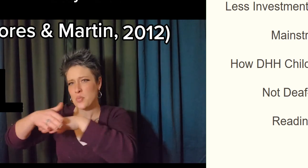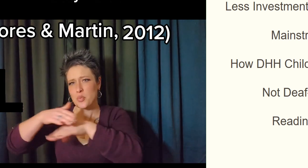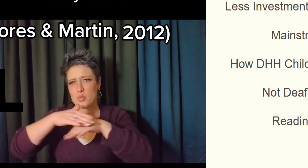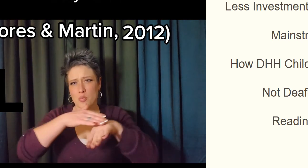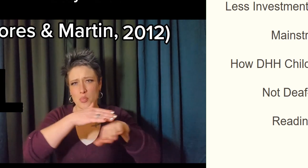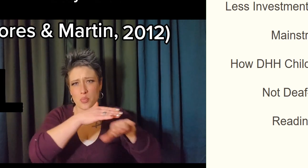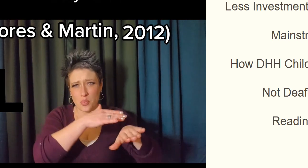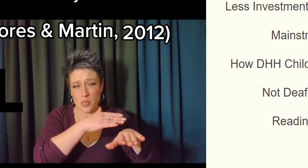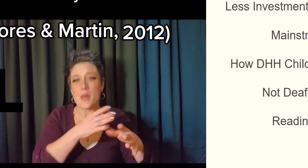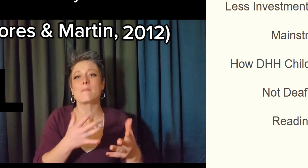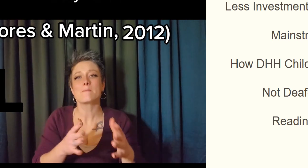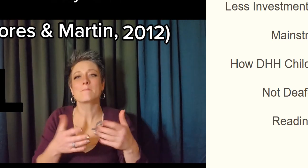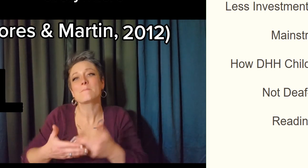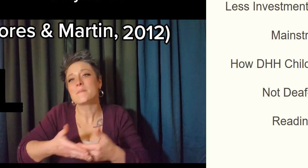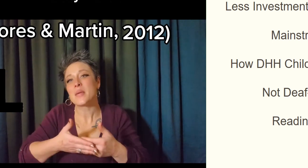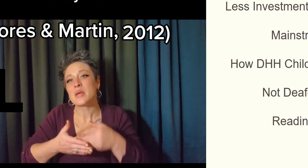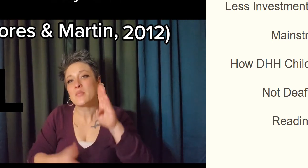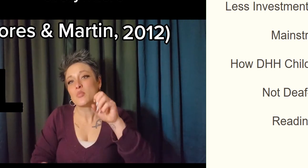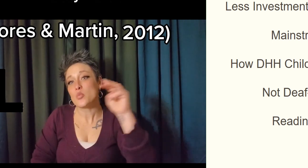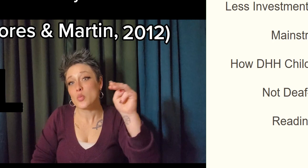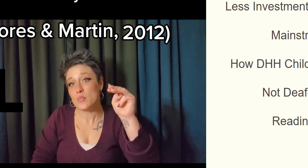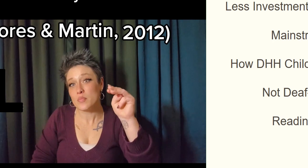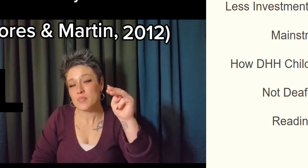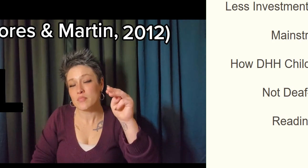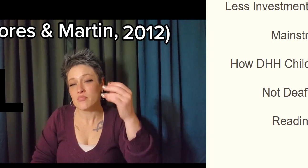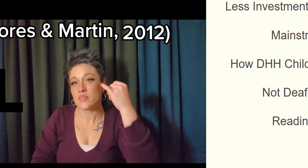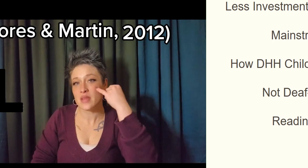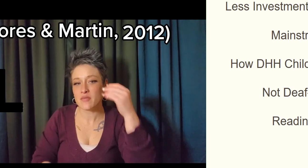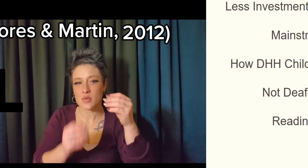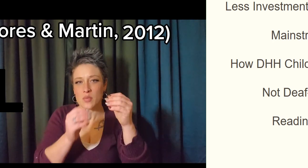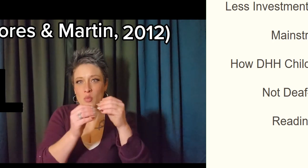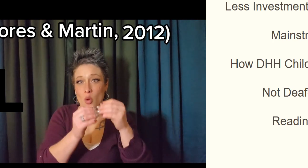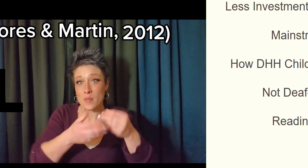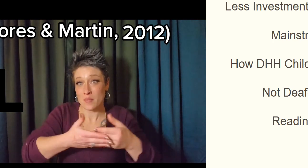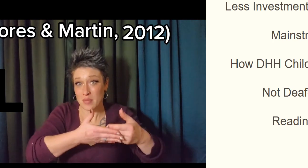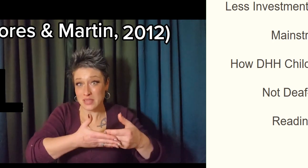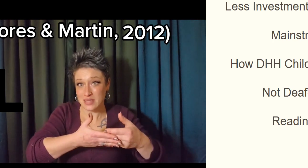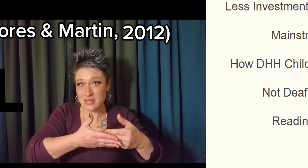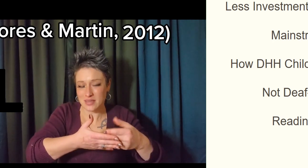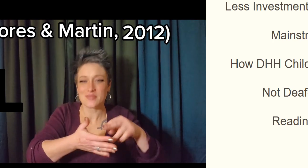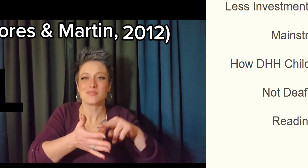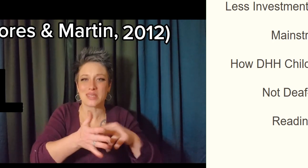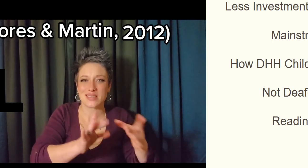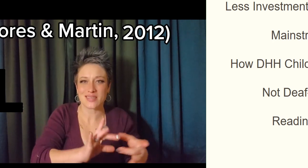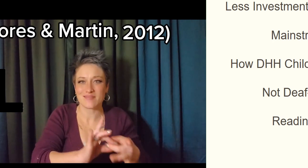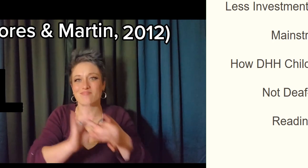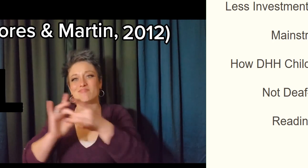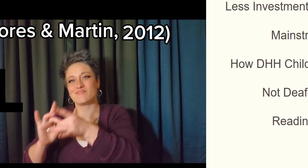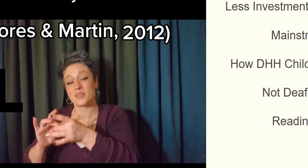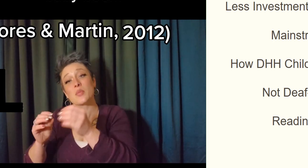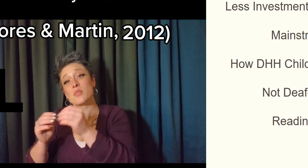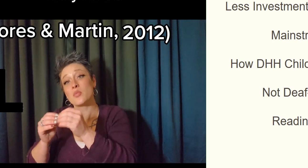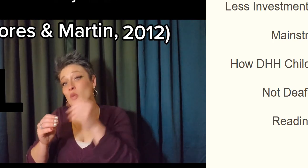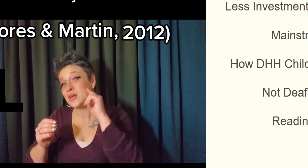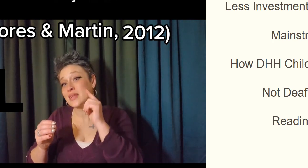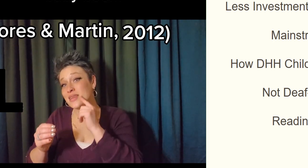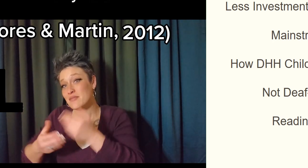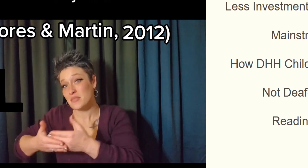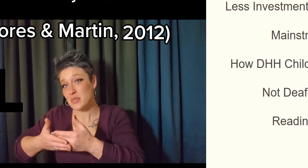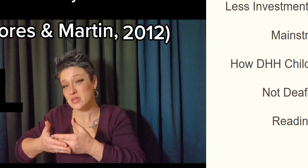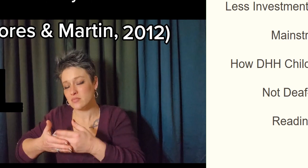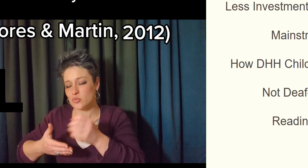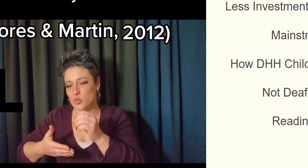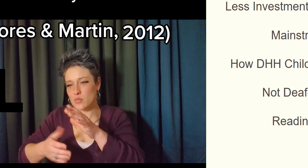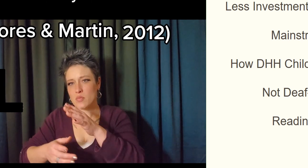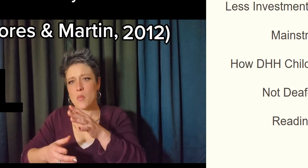II had ended and there were babies everywhere. And with more babies being born, then there were